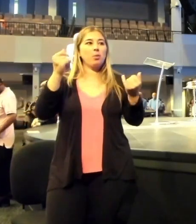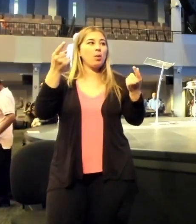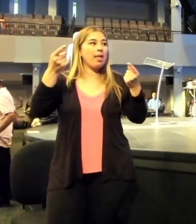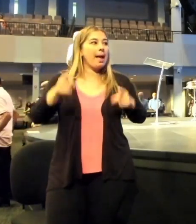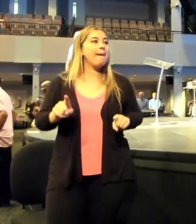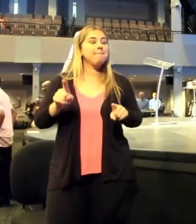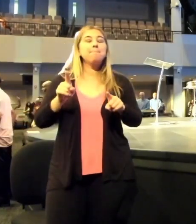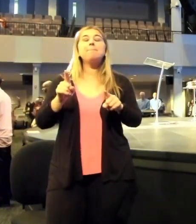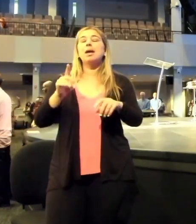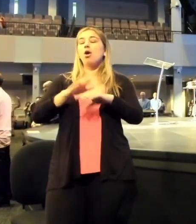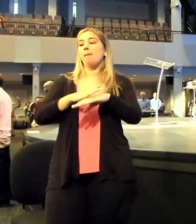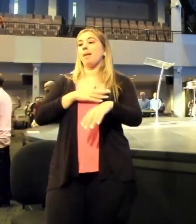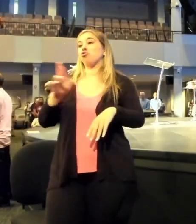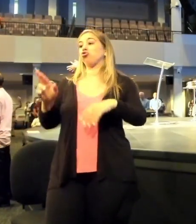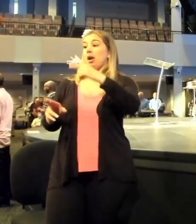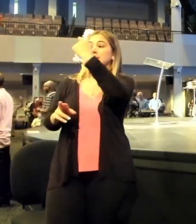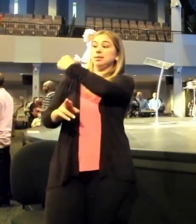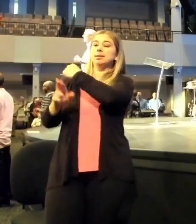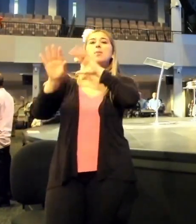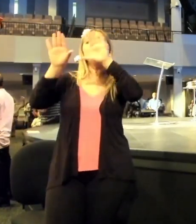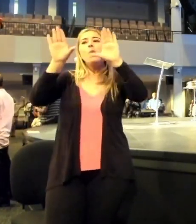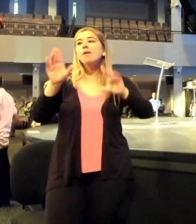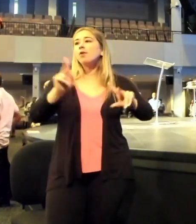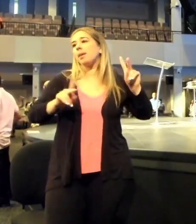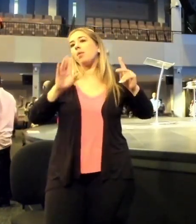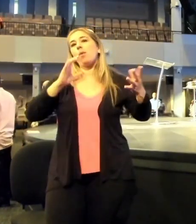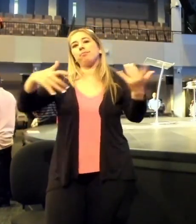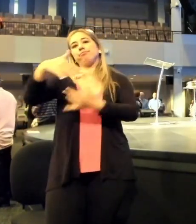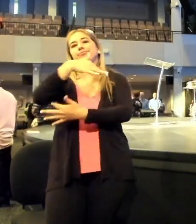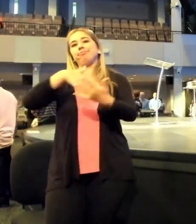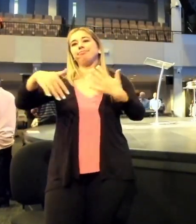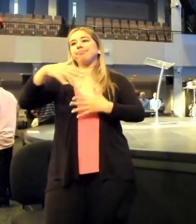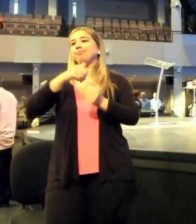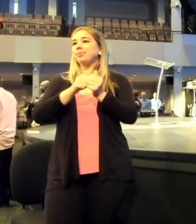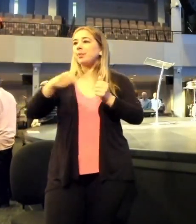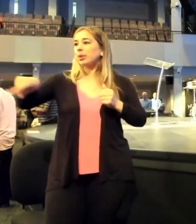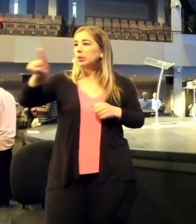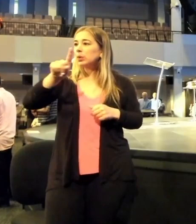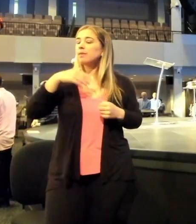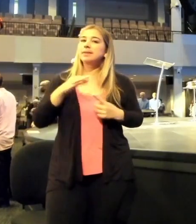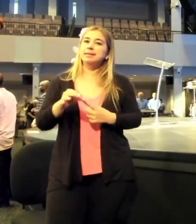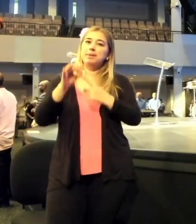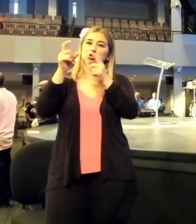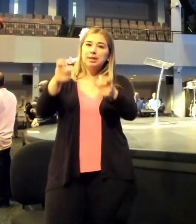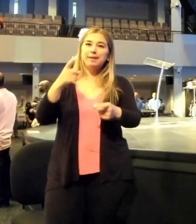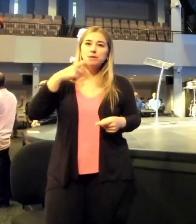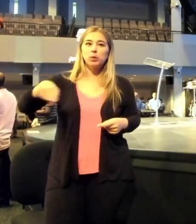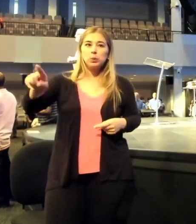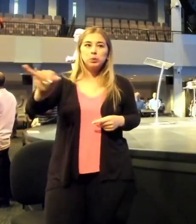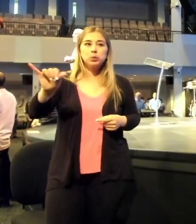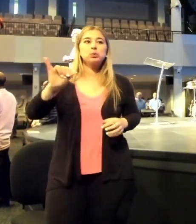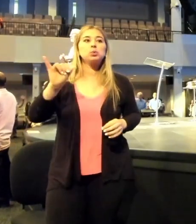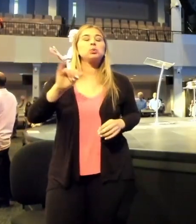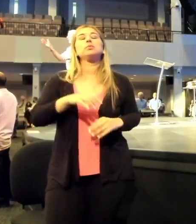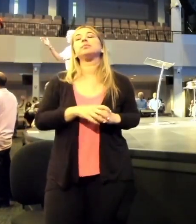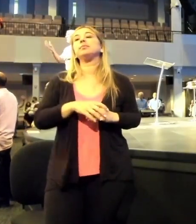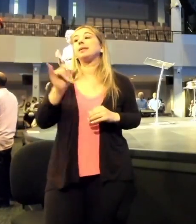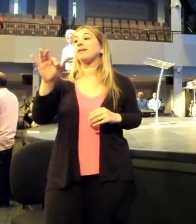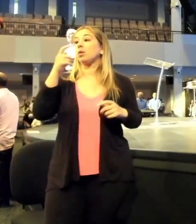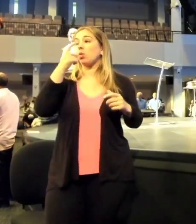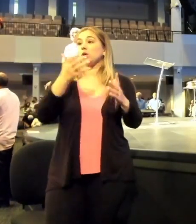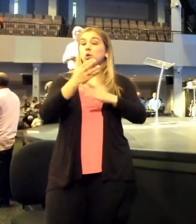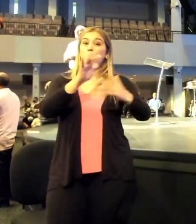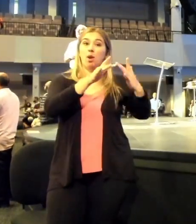happens right over here to my right. Some wonderful people that love to spend just a few moments with you. They have a special gift for you. If you're